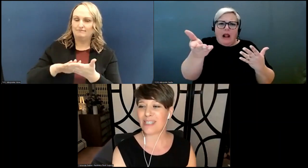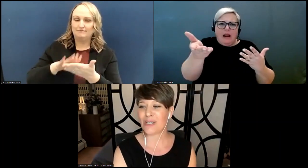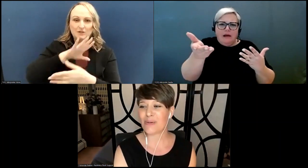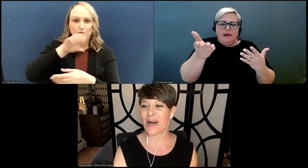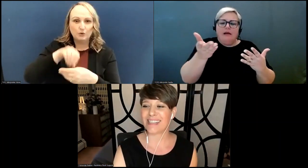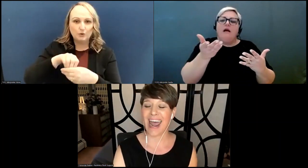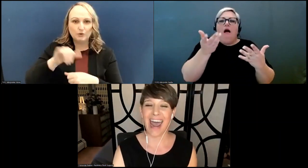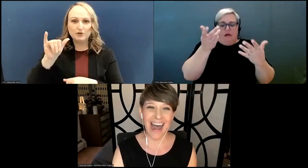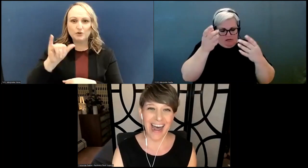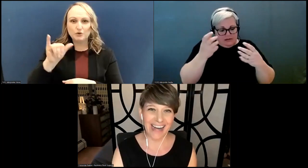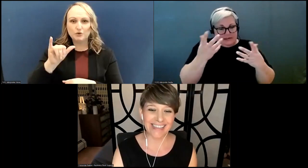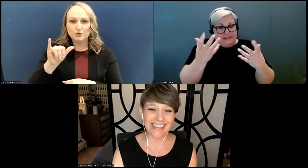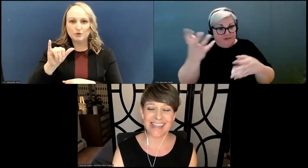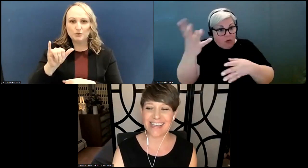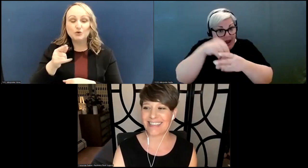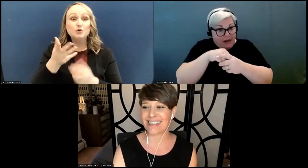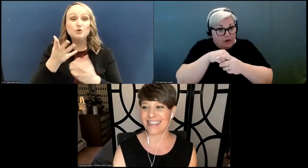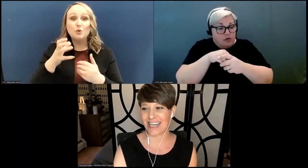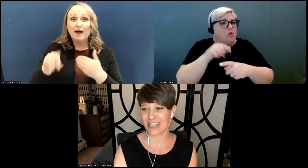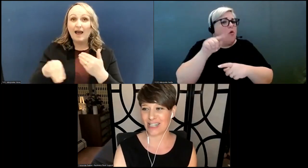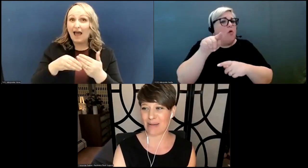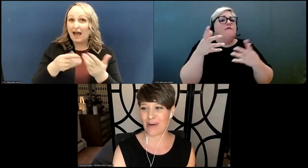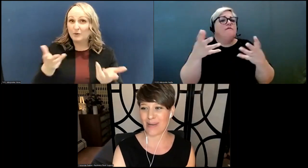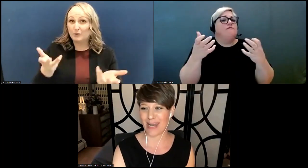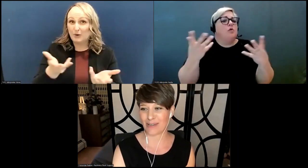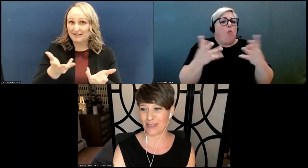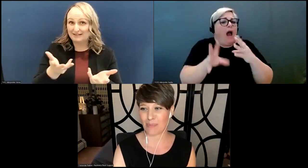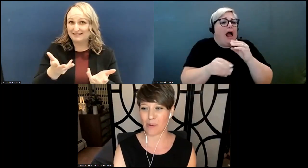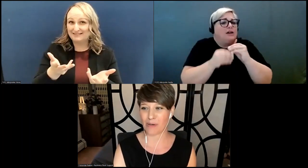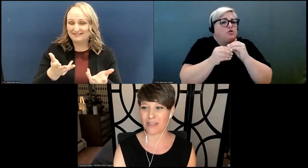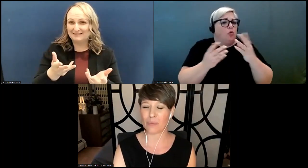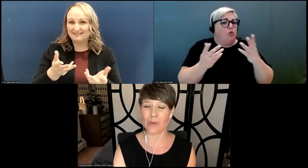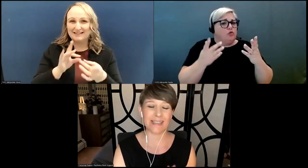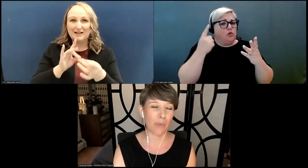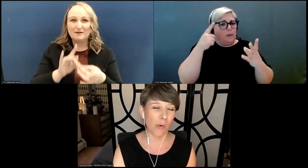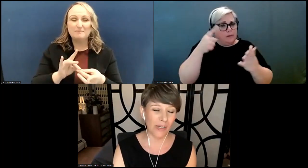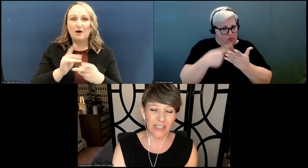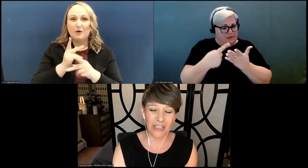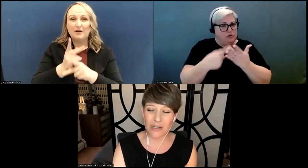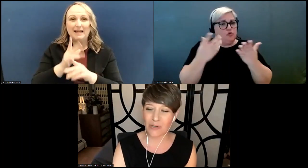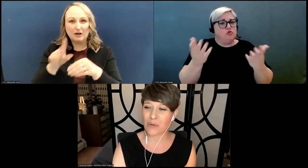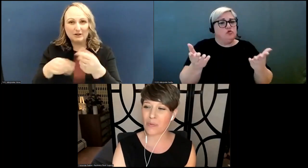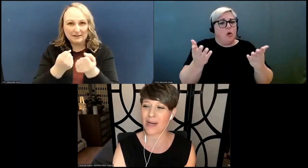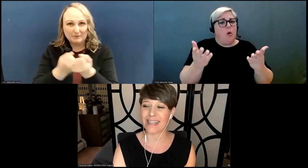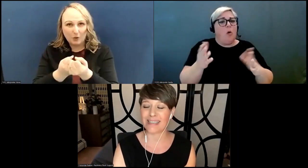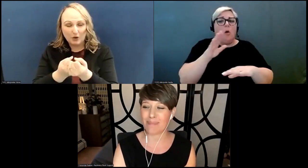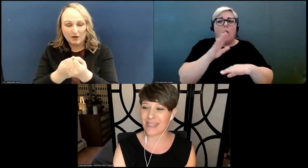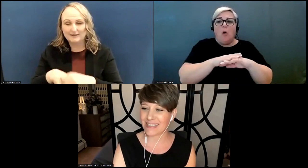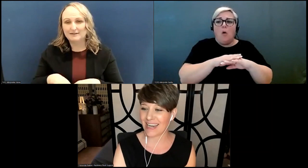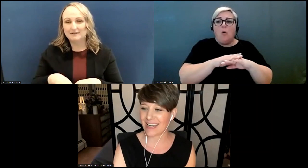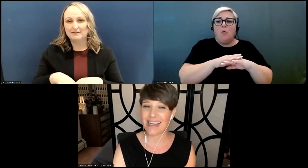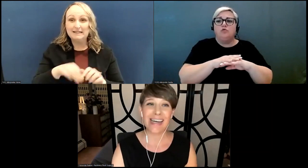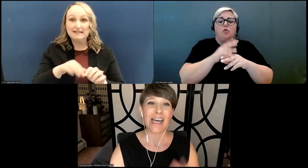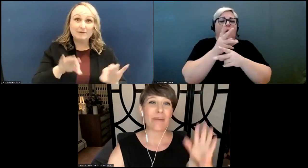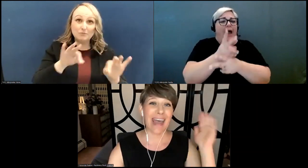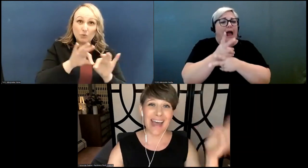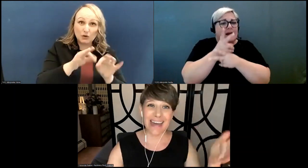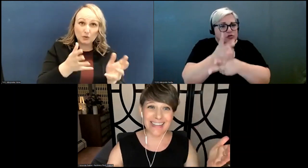So what do you want to add to this discussion about care supports? What's important to you? What is